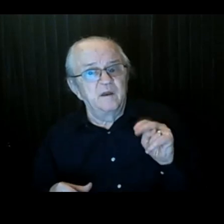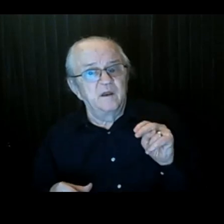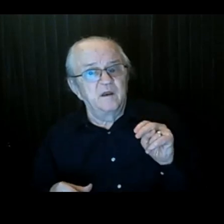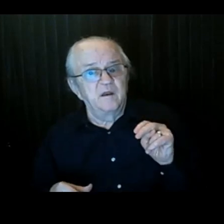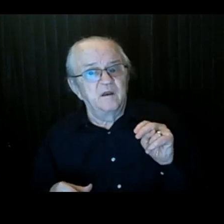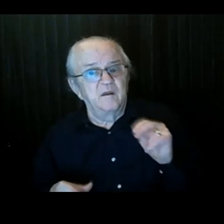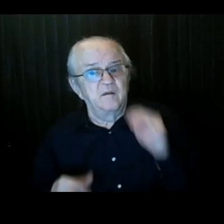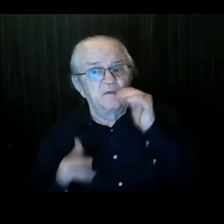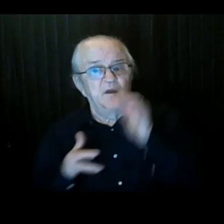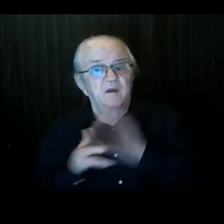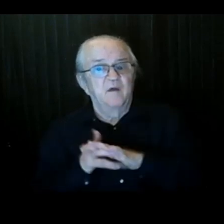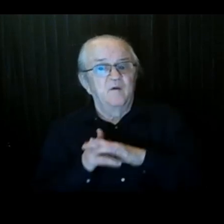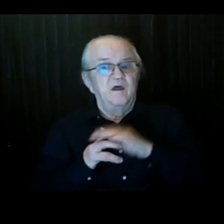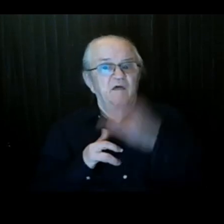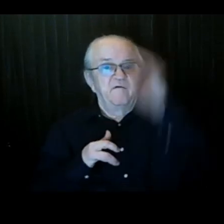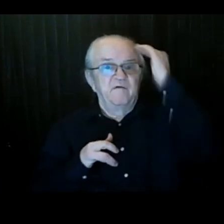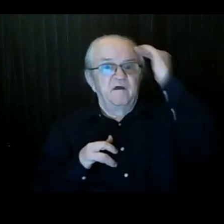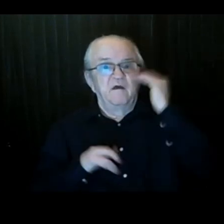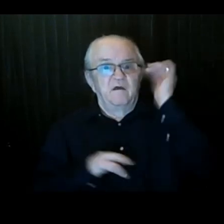My wife's head hit her chest.